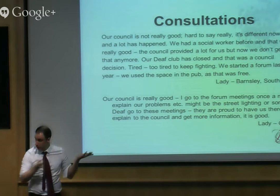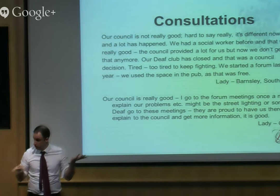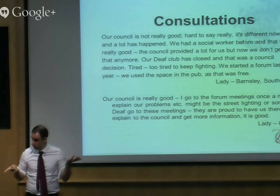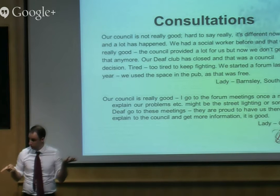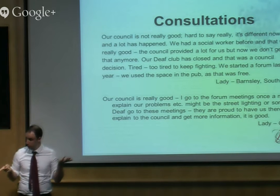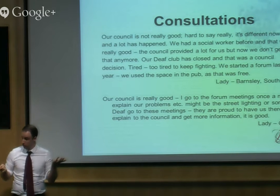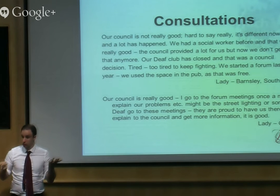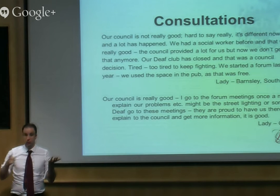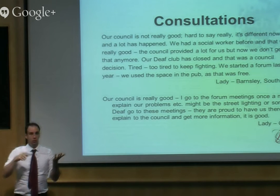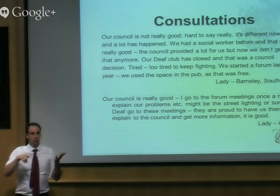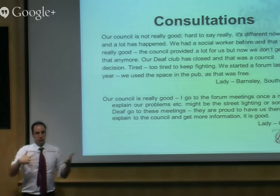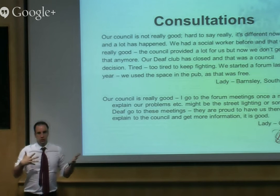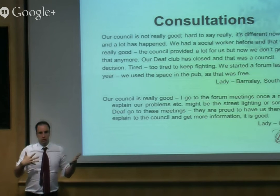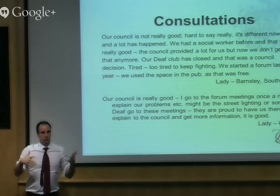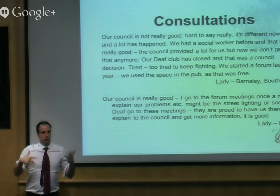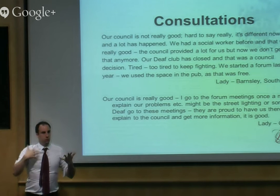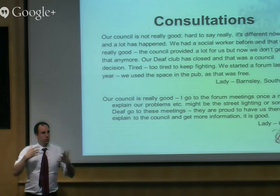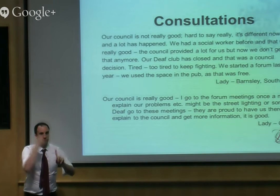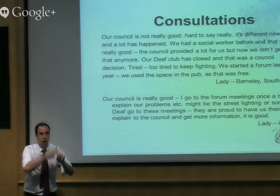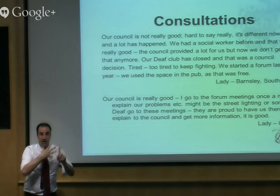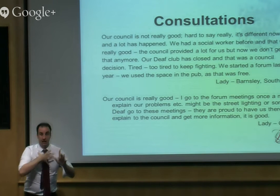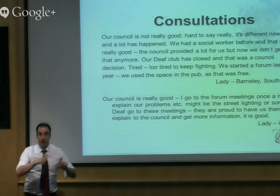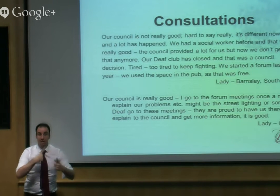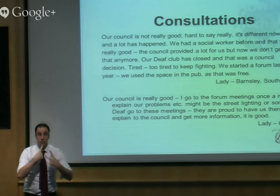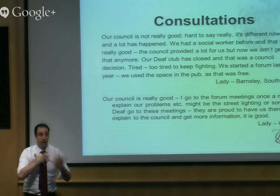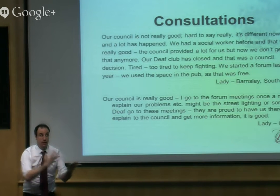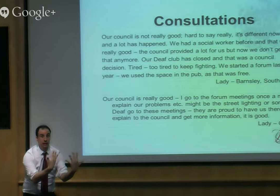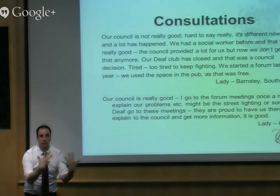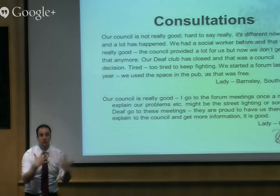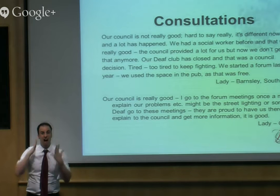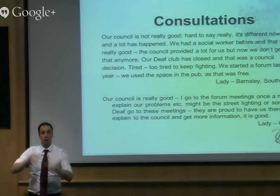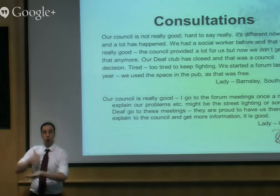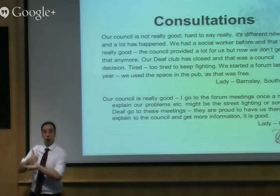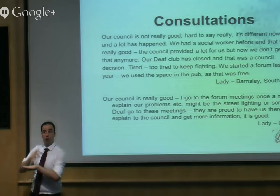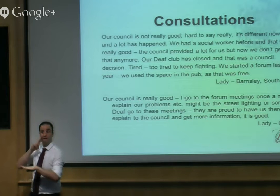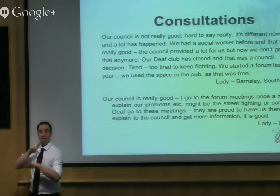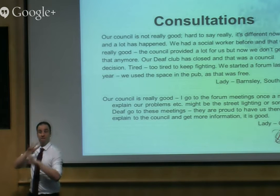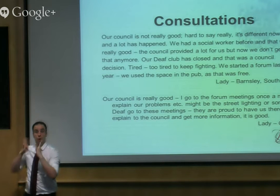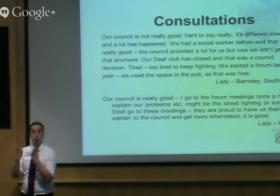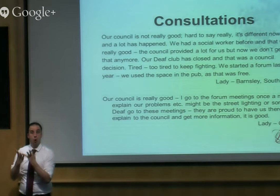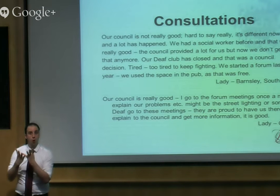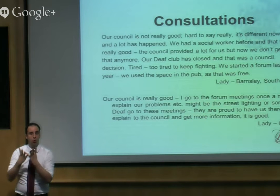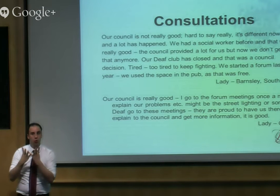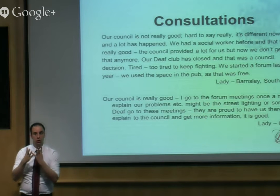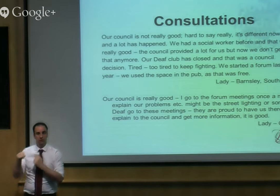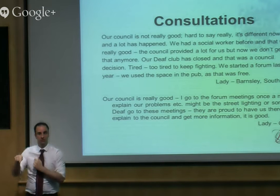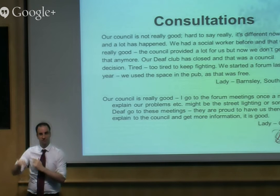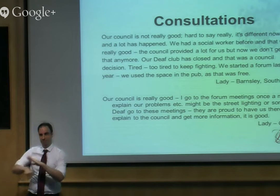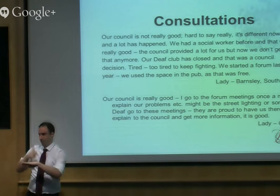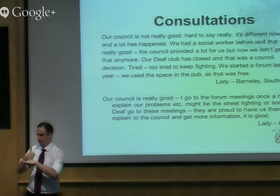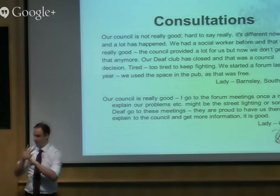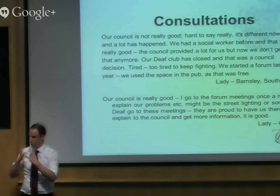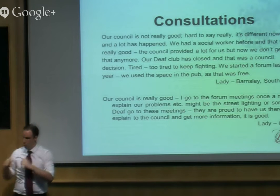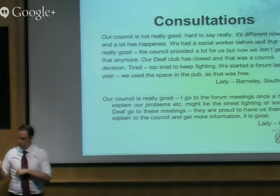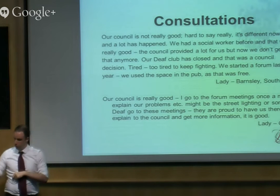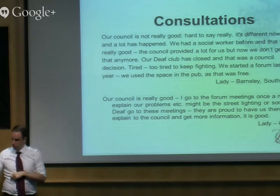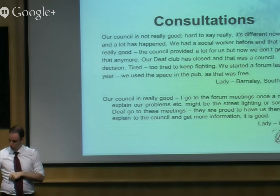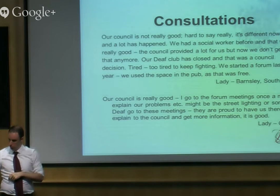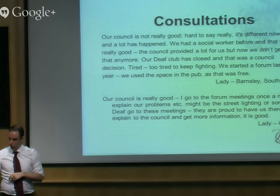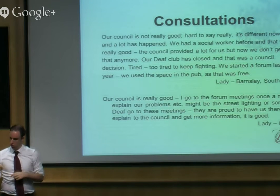services. All of a sudden, that social worker was removed. And with the removal of that social worker, they had no access to what